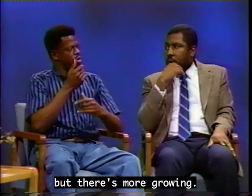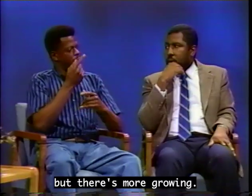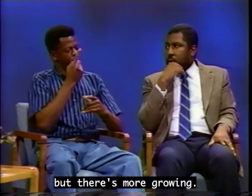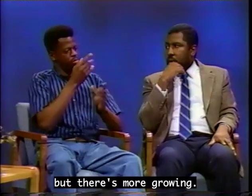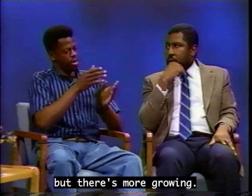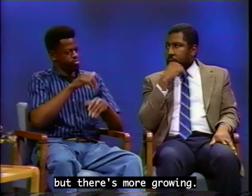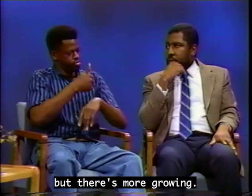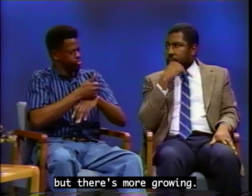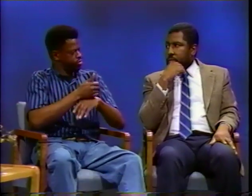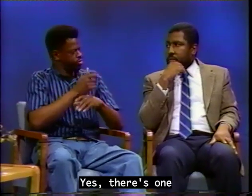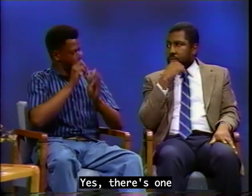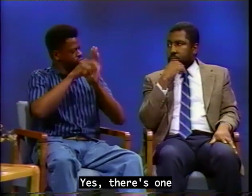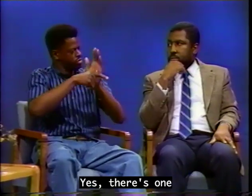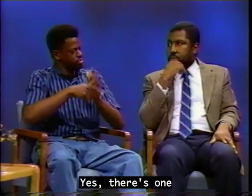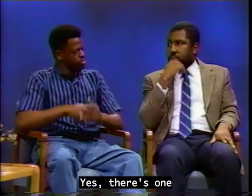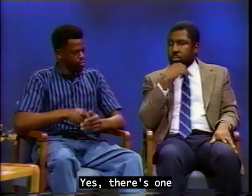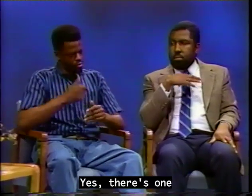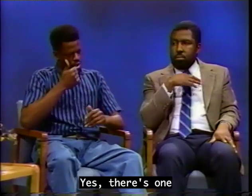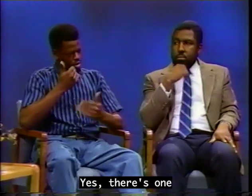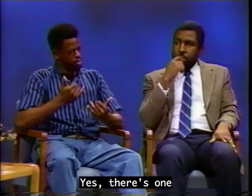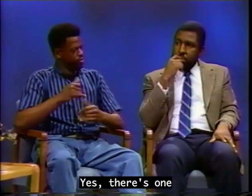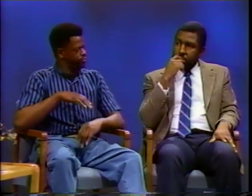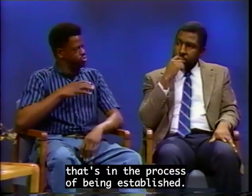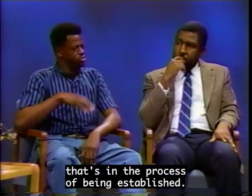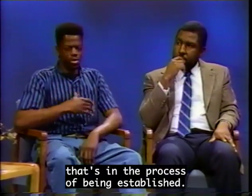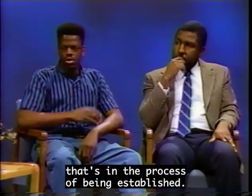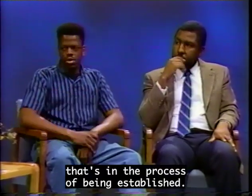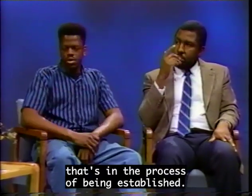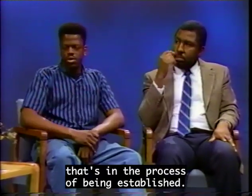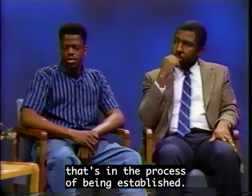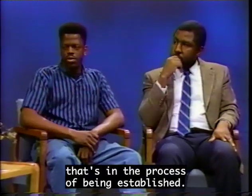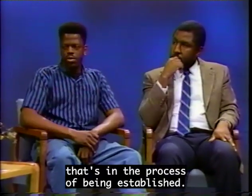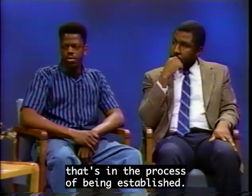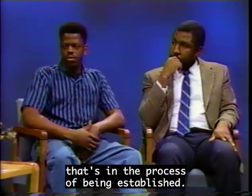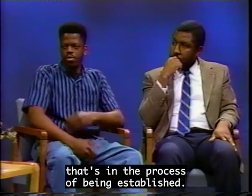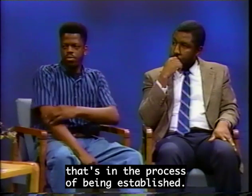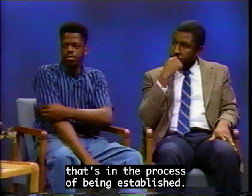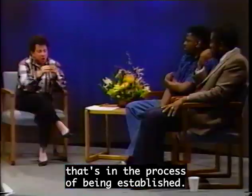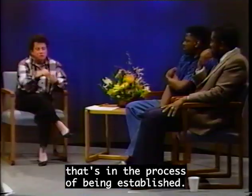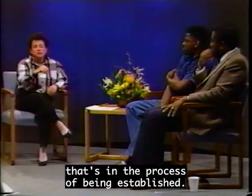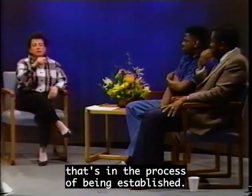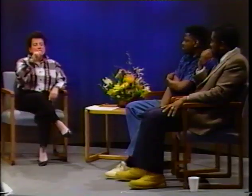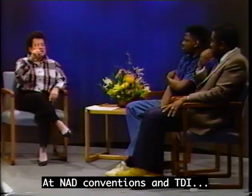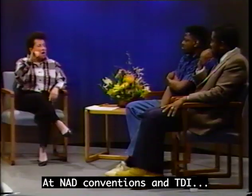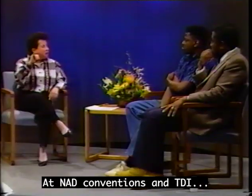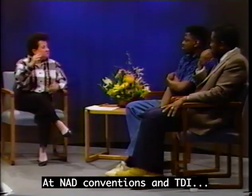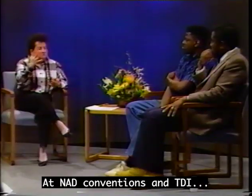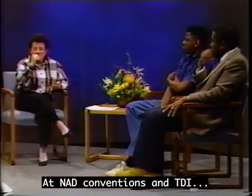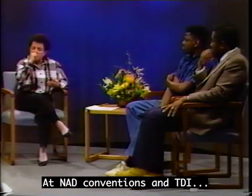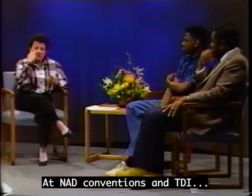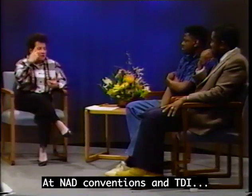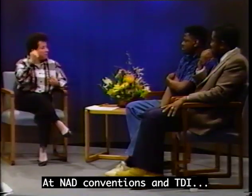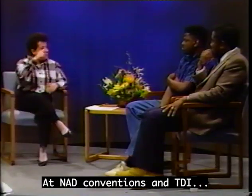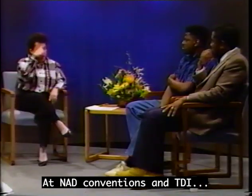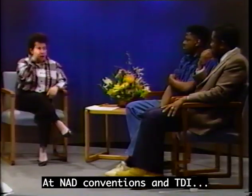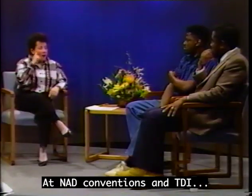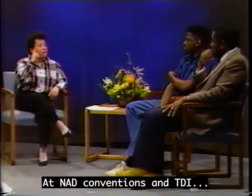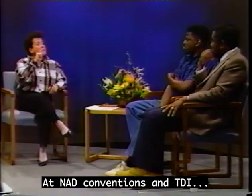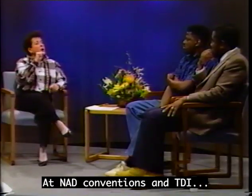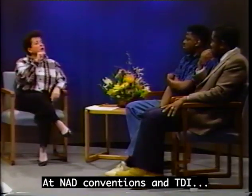growing. Yes, and there's one that's in the process of being established. At NAD conventions and